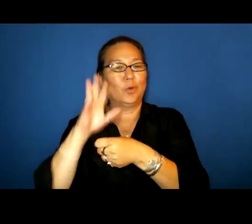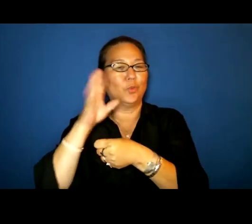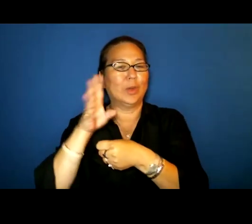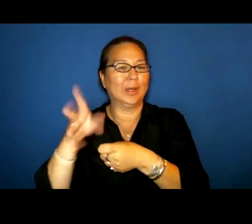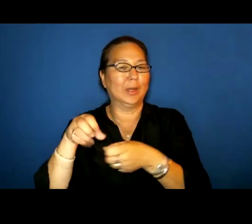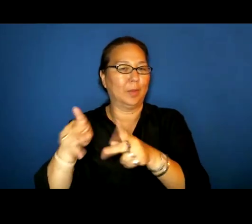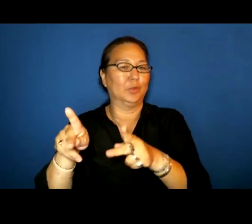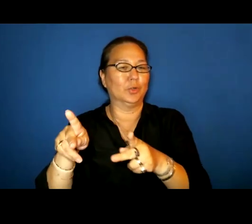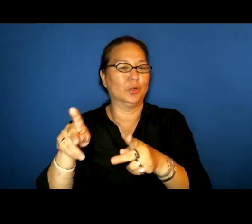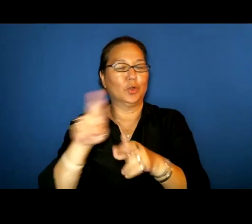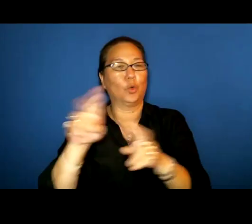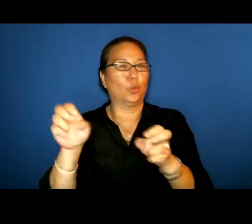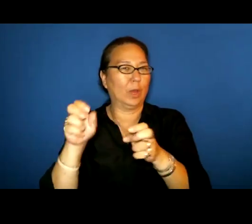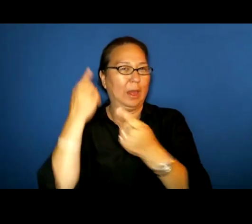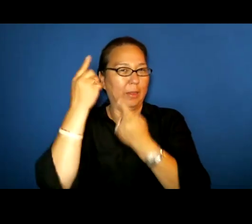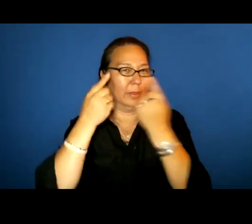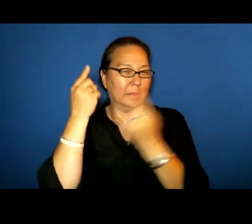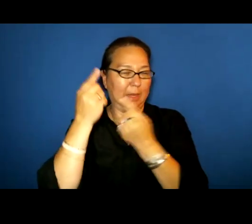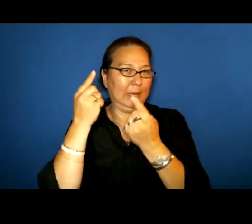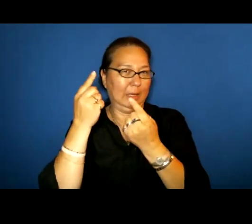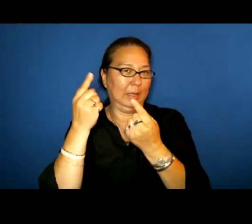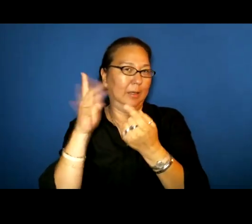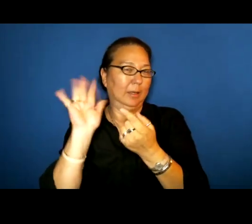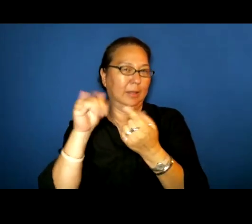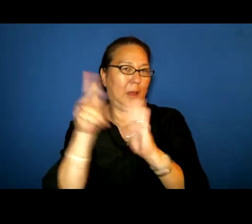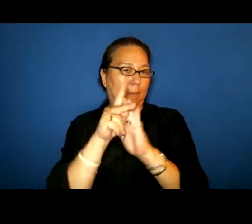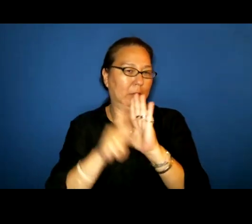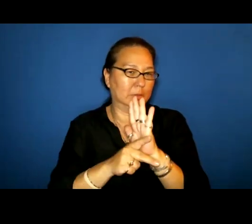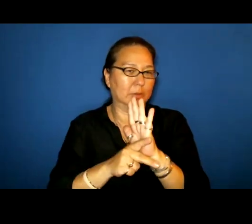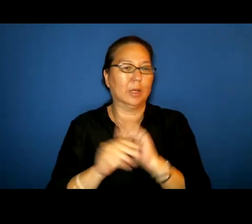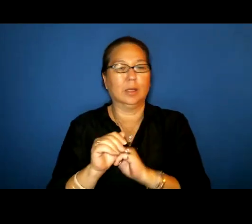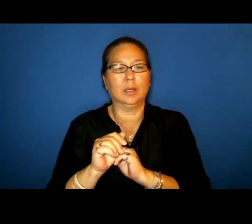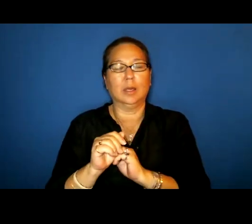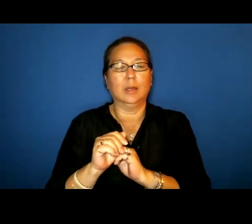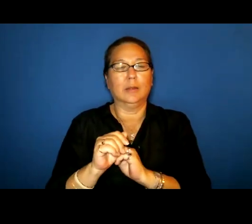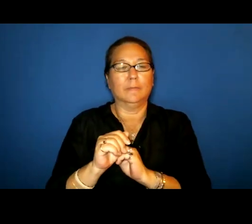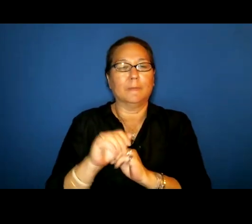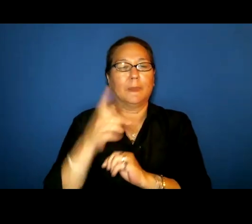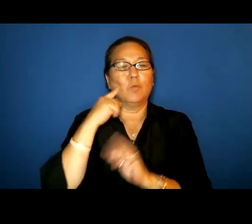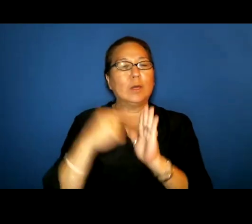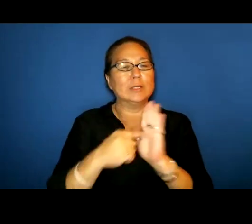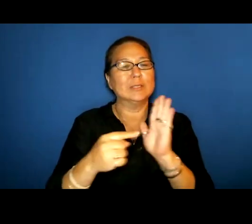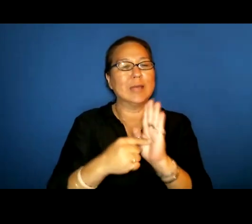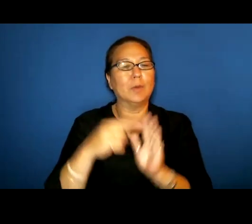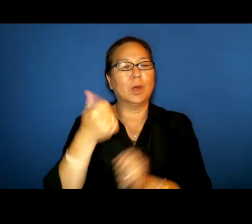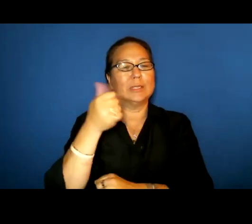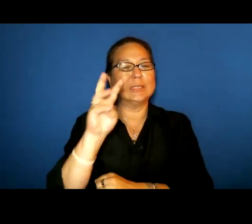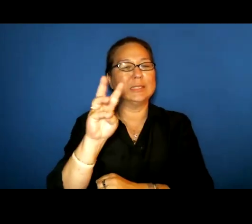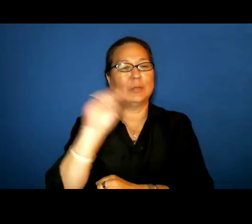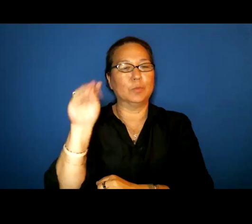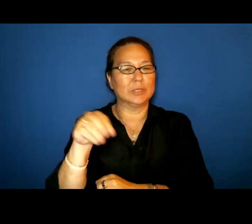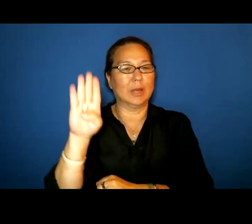For example, the year before, 16% of BLS students were economically disadvantaged, compared